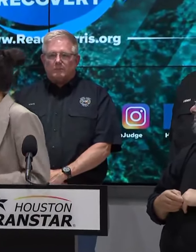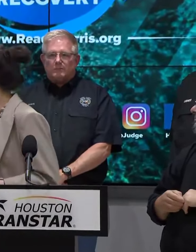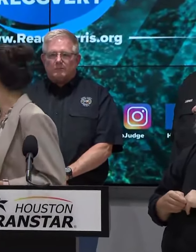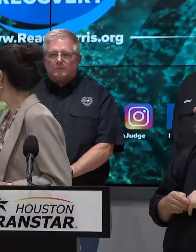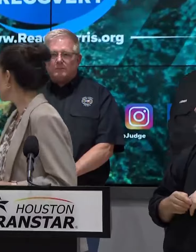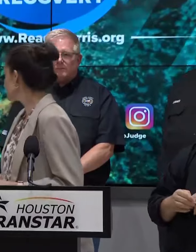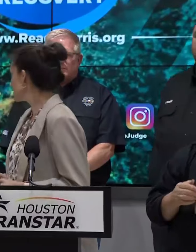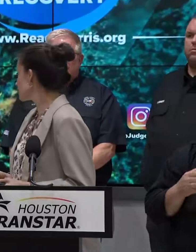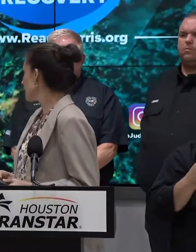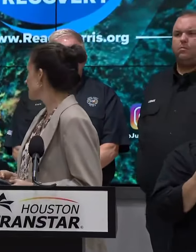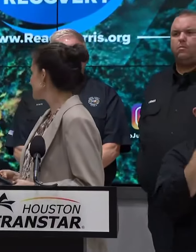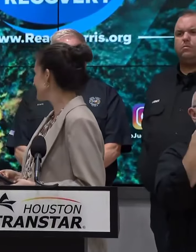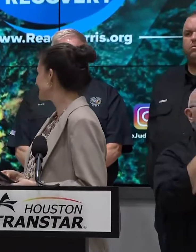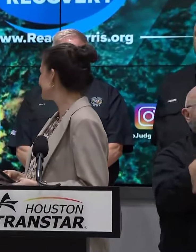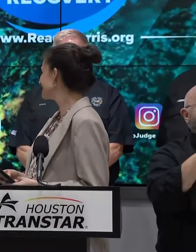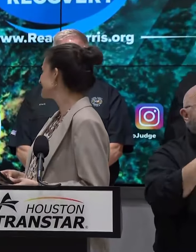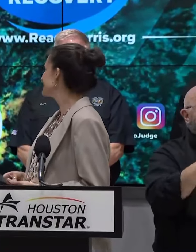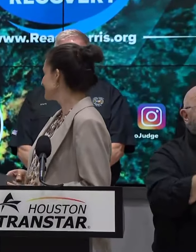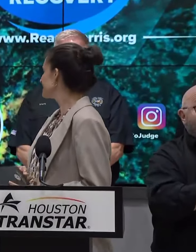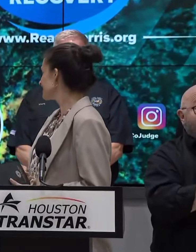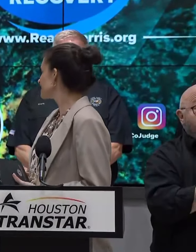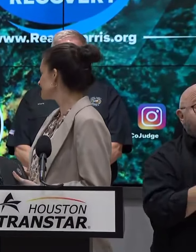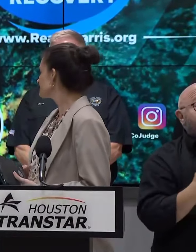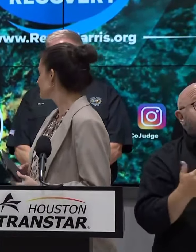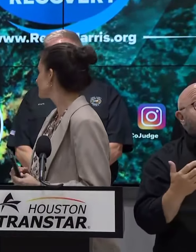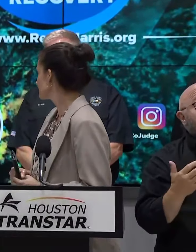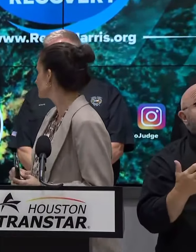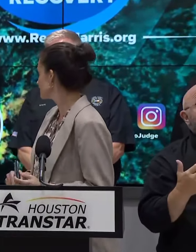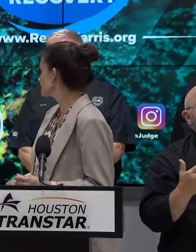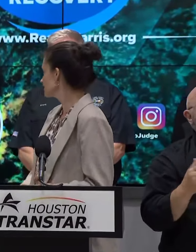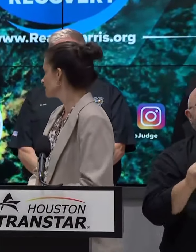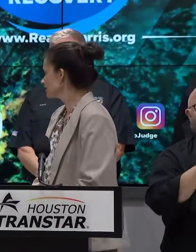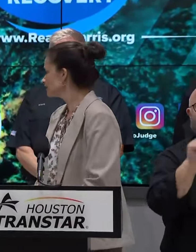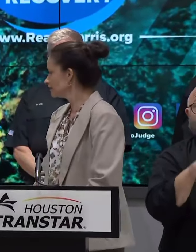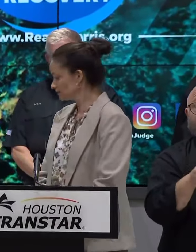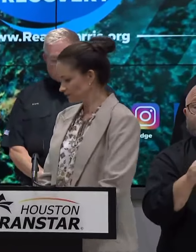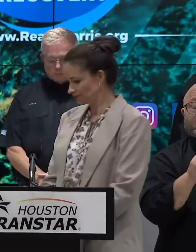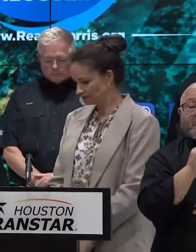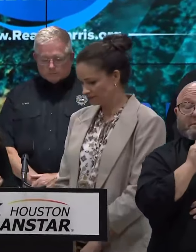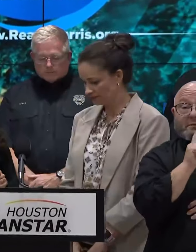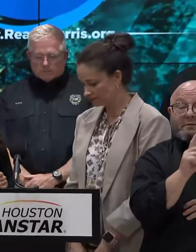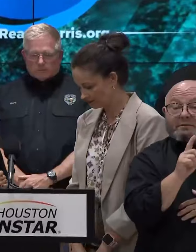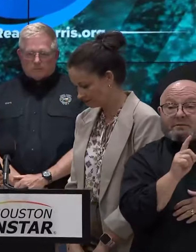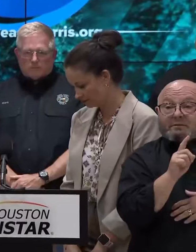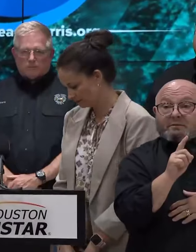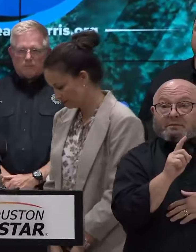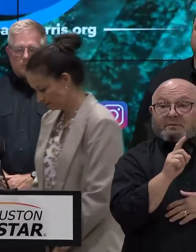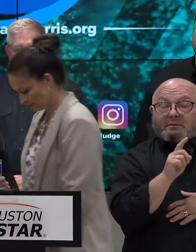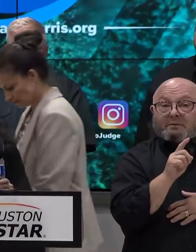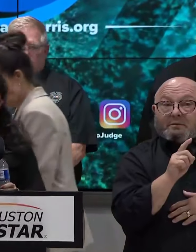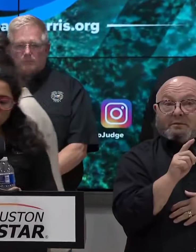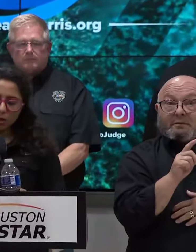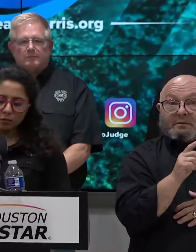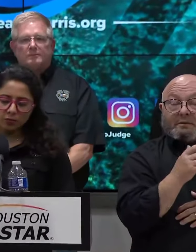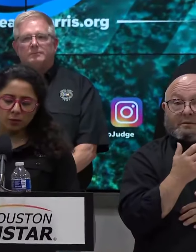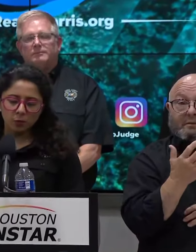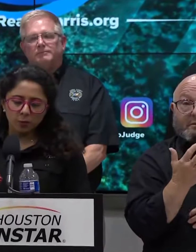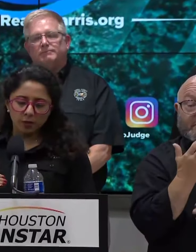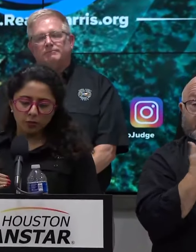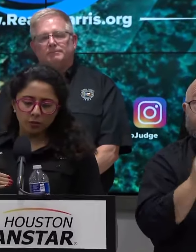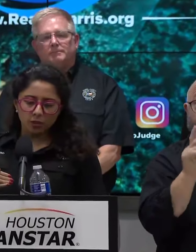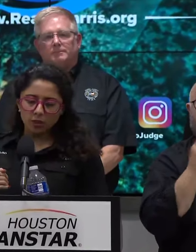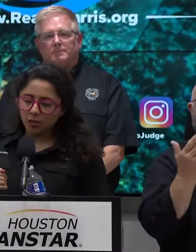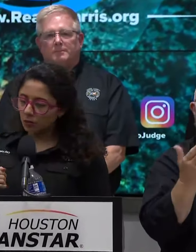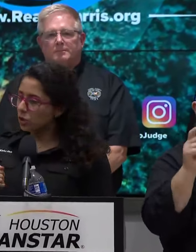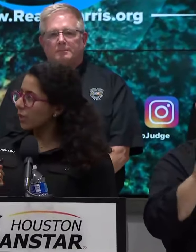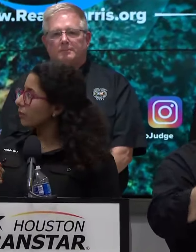de-energized. A couple hours. It depends. So the question is if they, you know, they're saying that some people